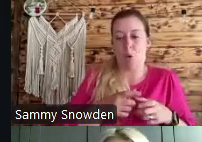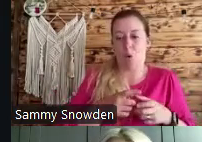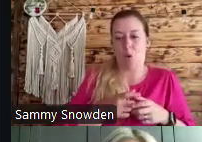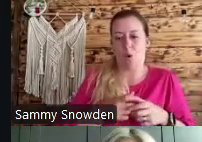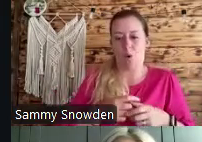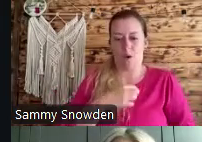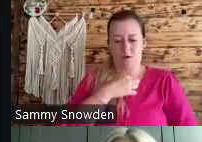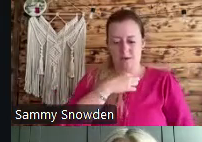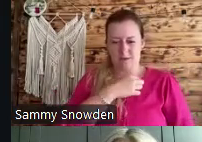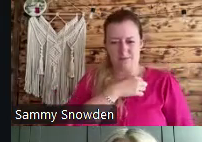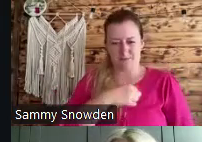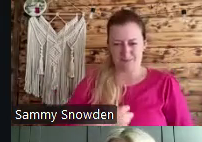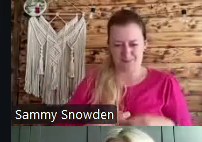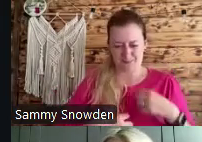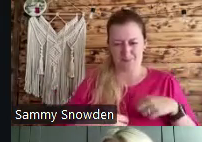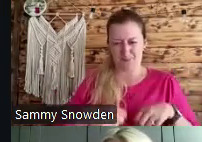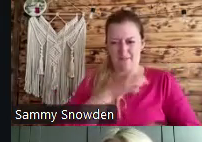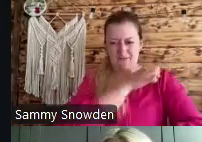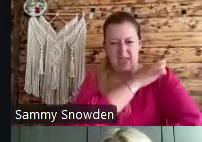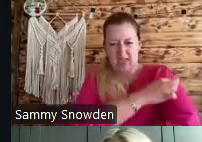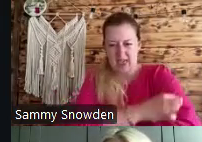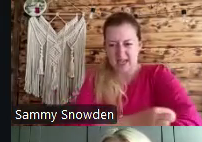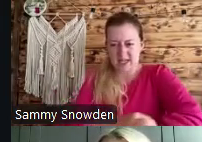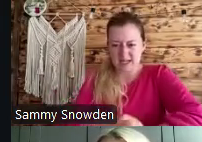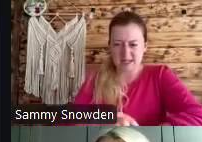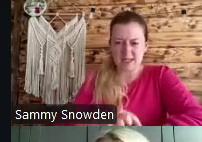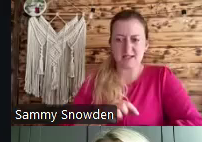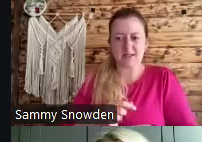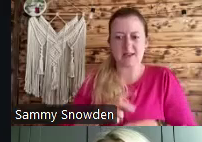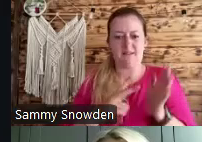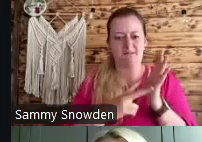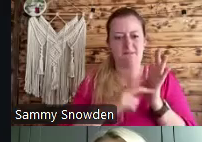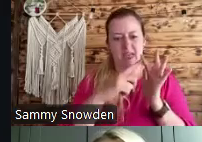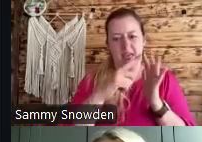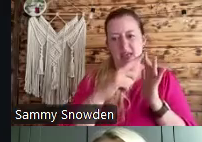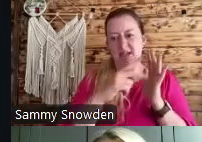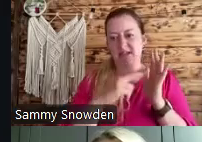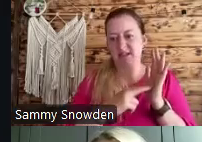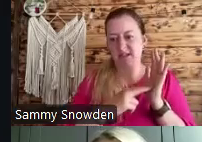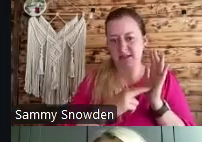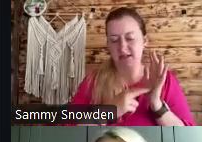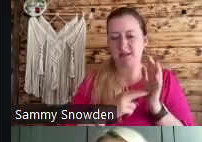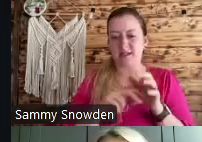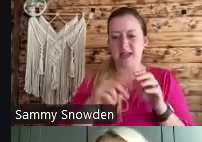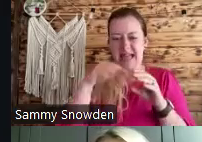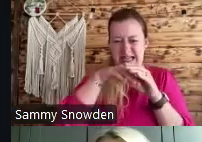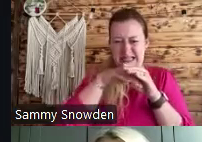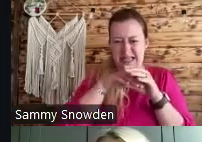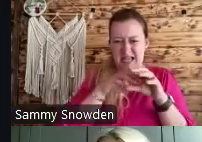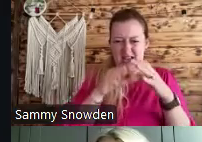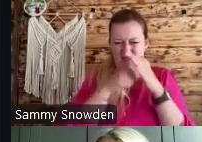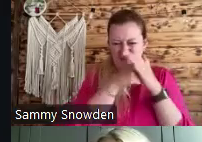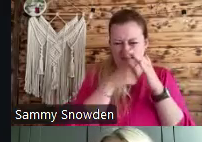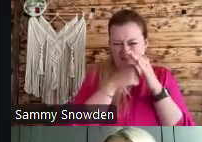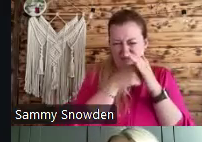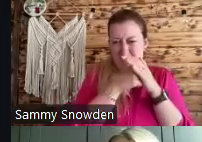is naturally occurring in our body, so it's not going to harm us at all. The only word of caution I would say is, if you're introducing it,